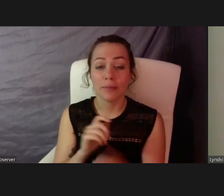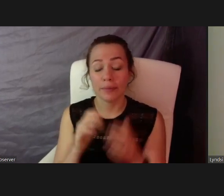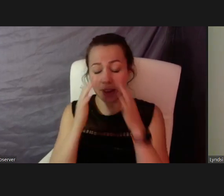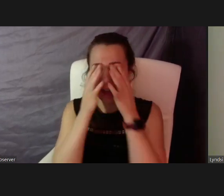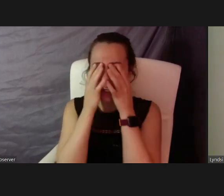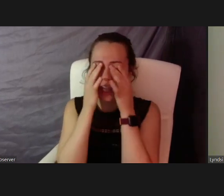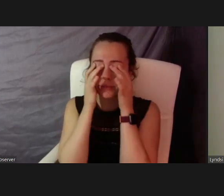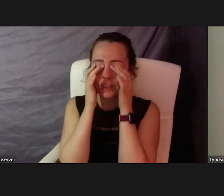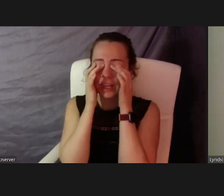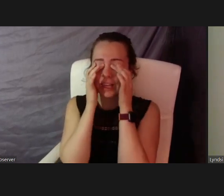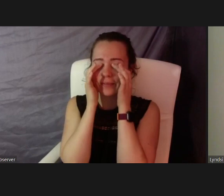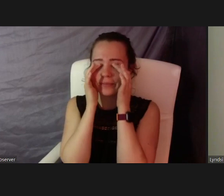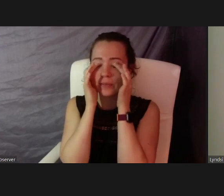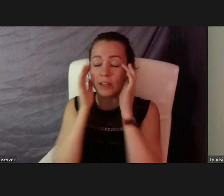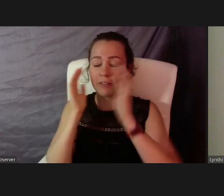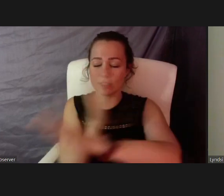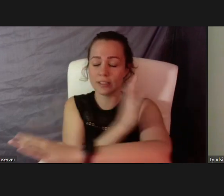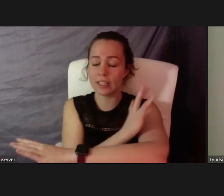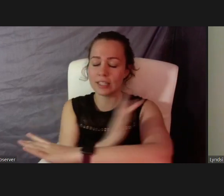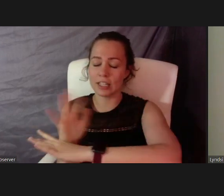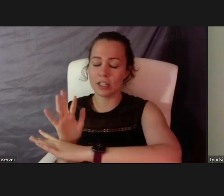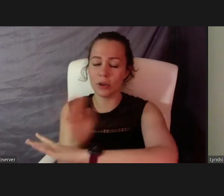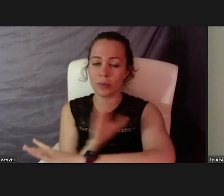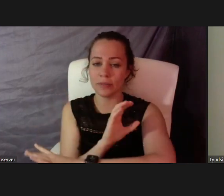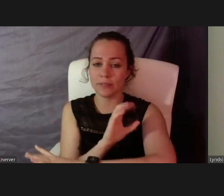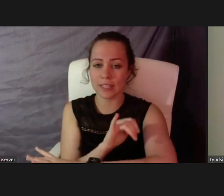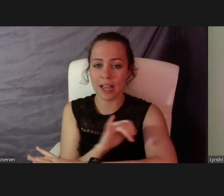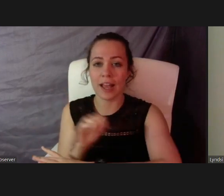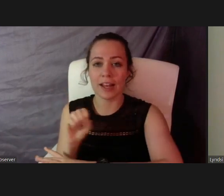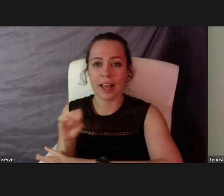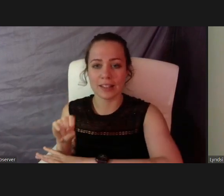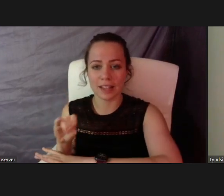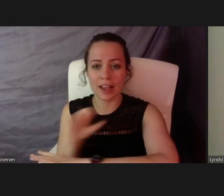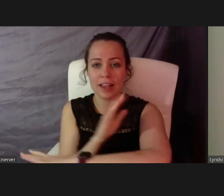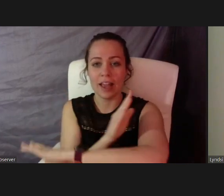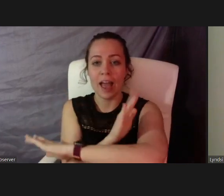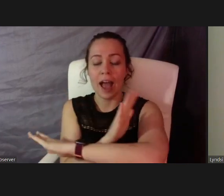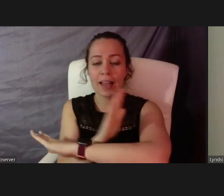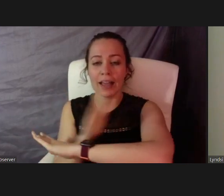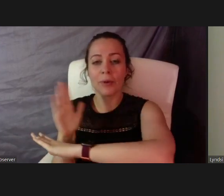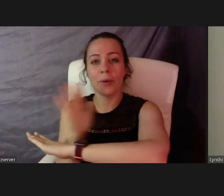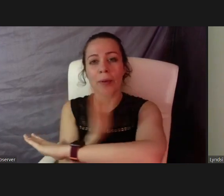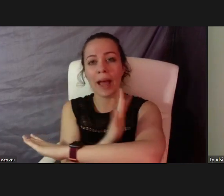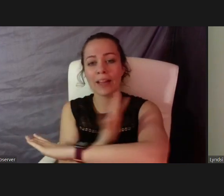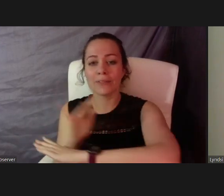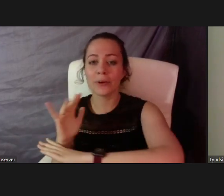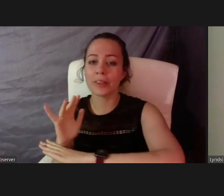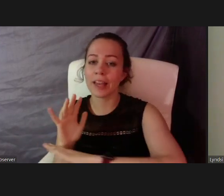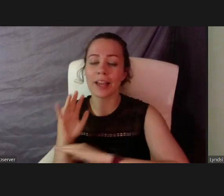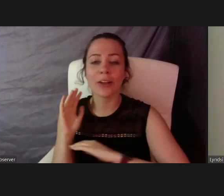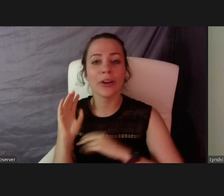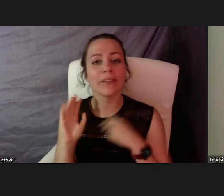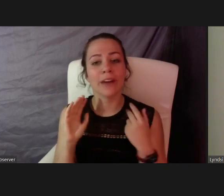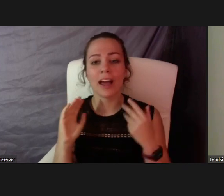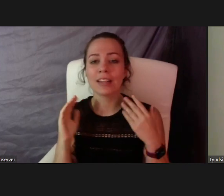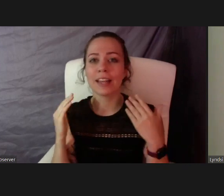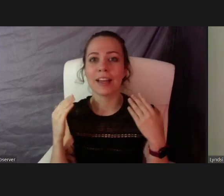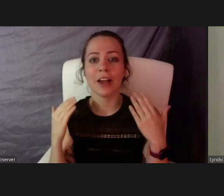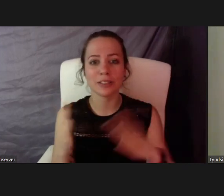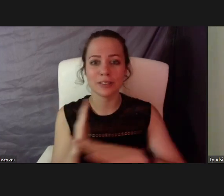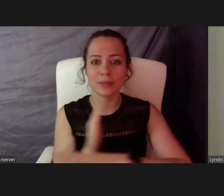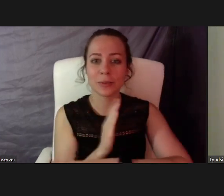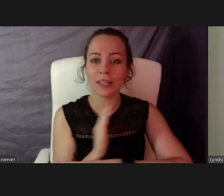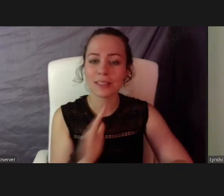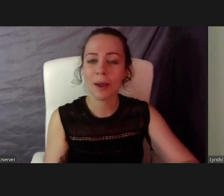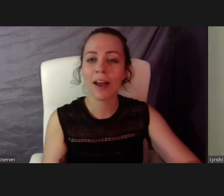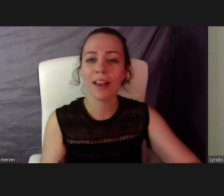I kept like, if this is the continuum of CI and SI, I kept going back and forth and I couldn't find like